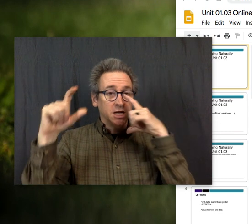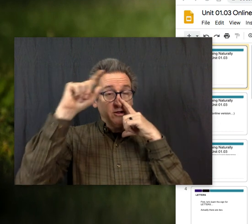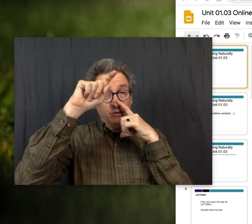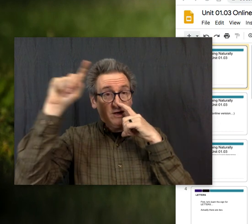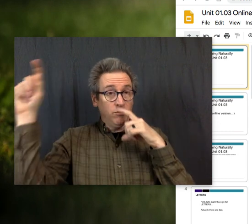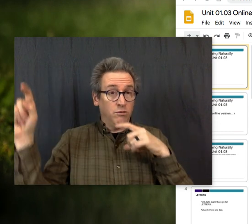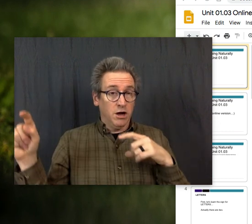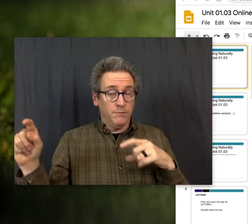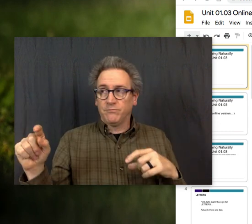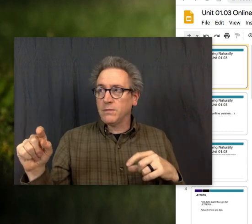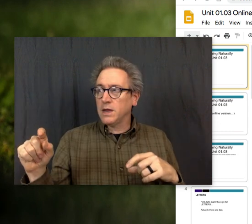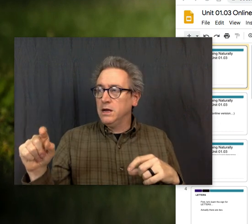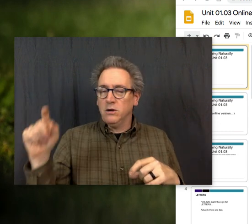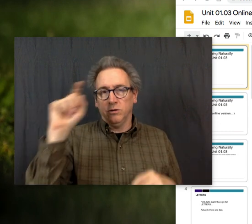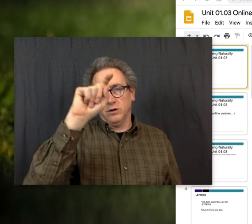ones.